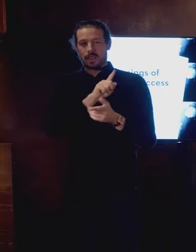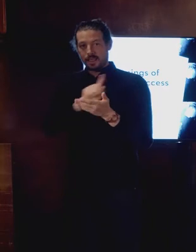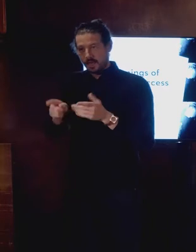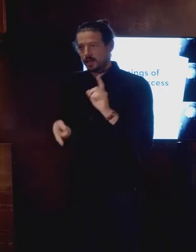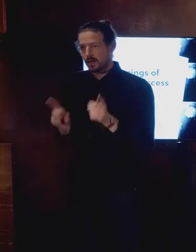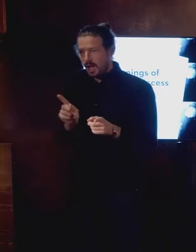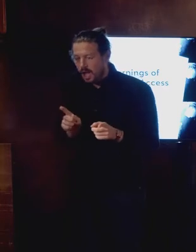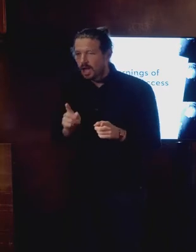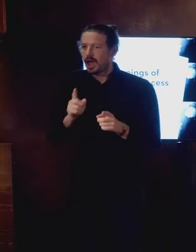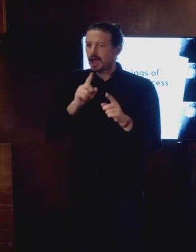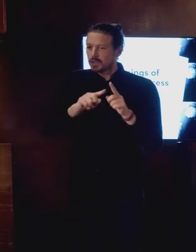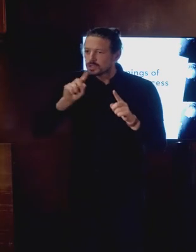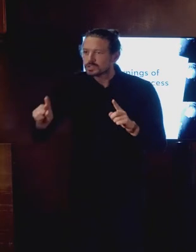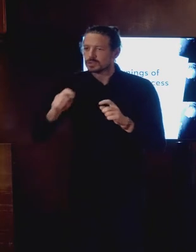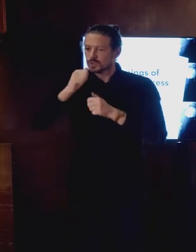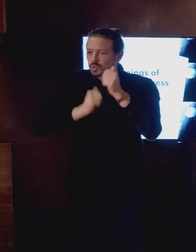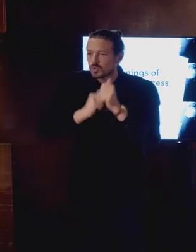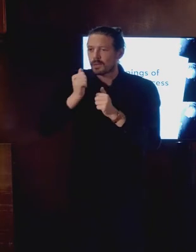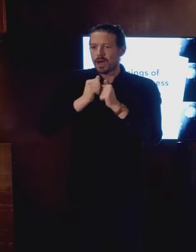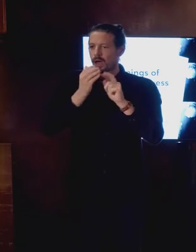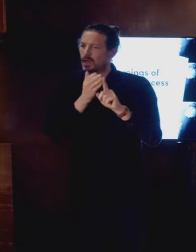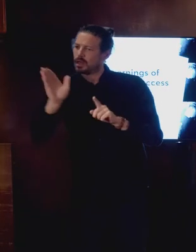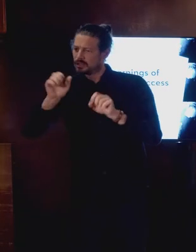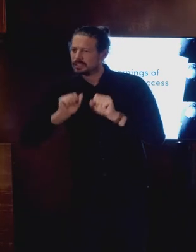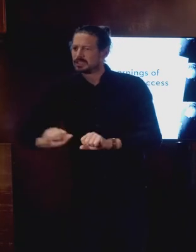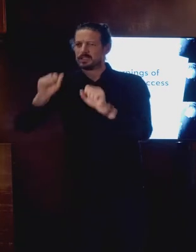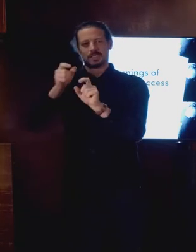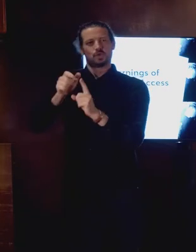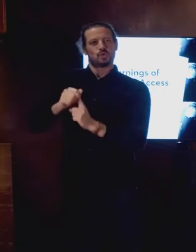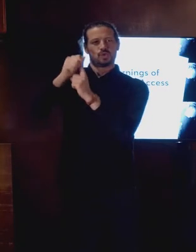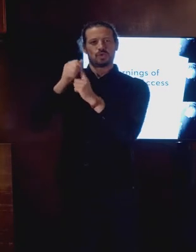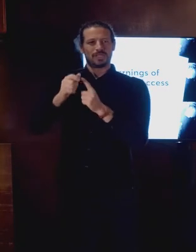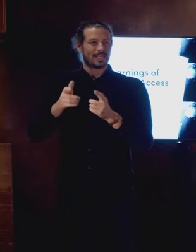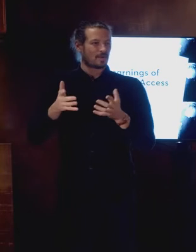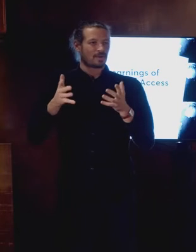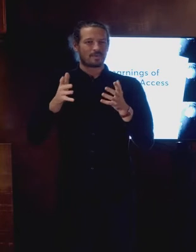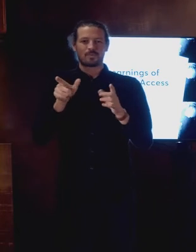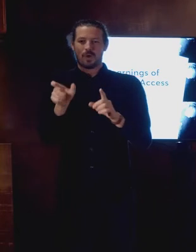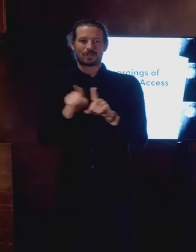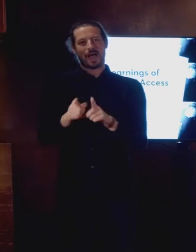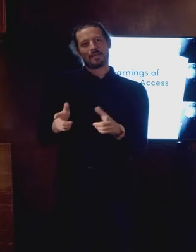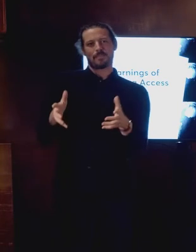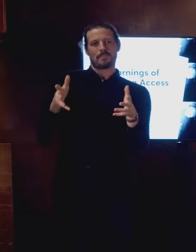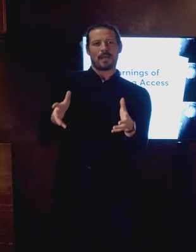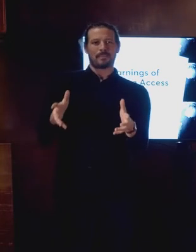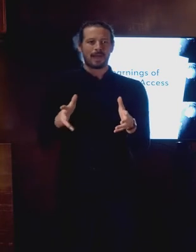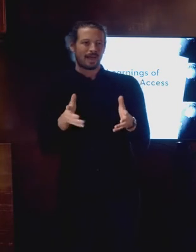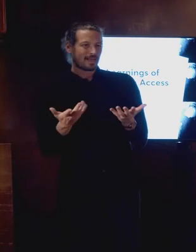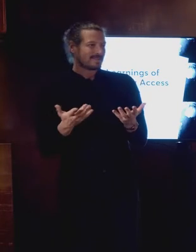sentence structures and words that we don't even use in English, like papa. And